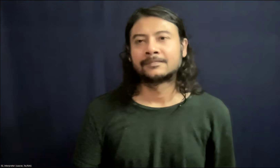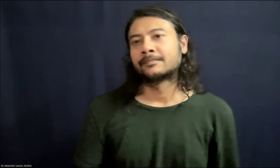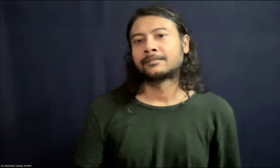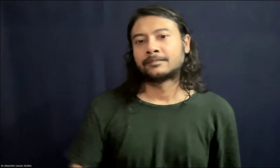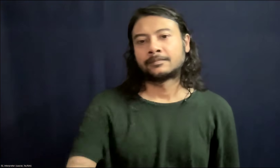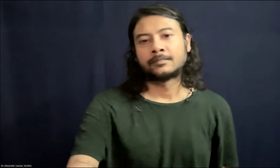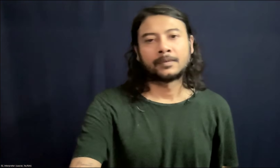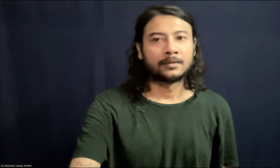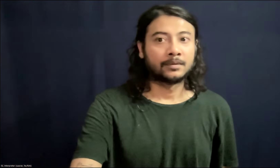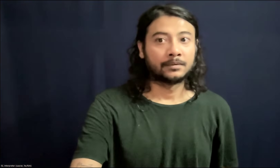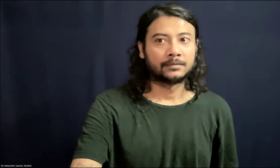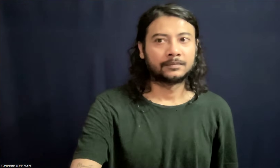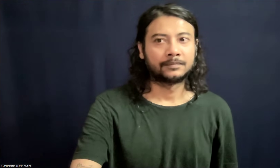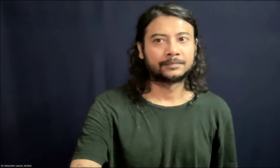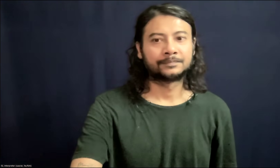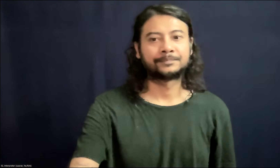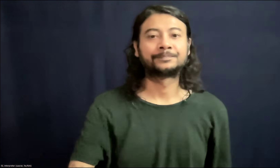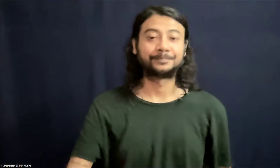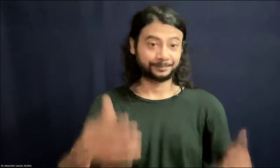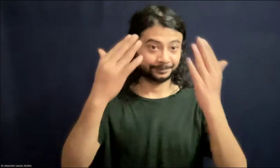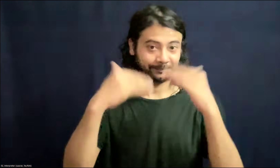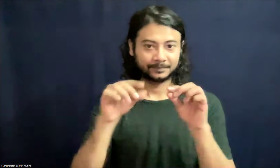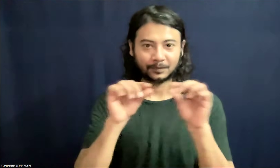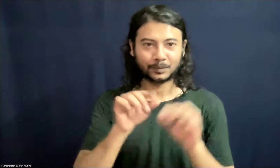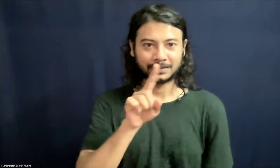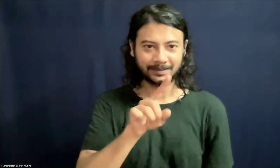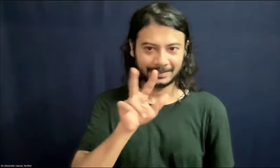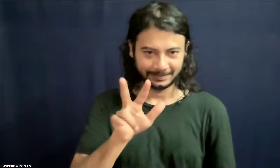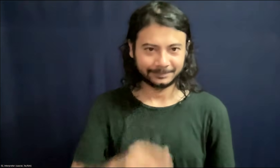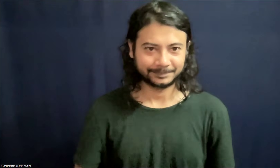Okay, so let's move on to verse number 18.